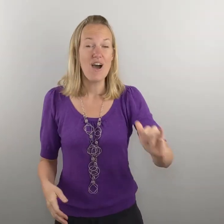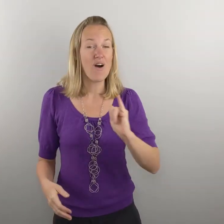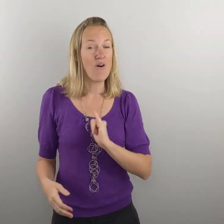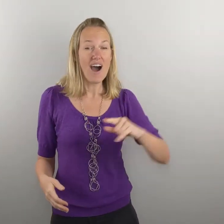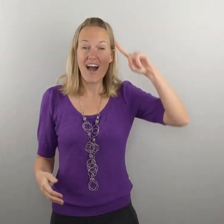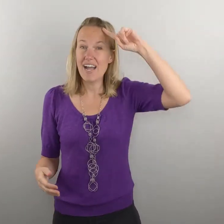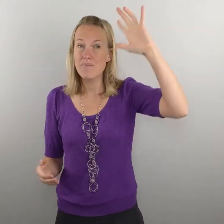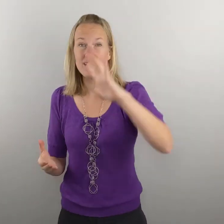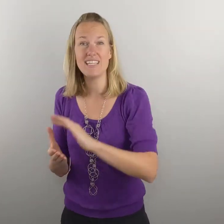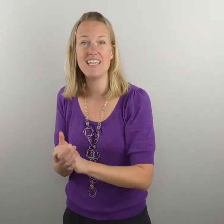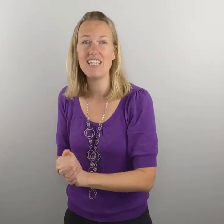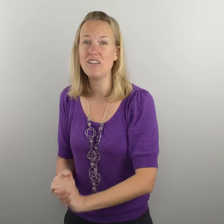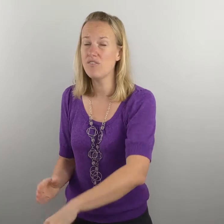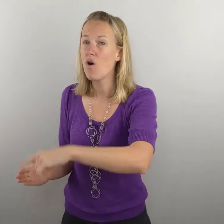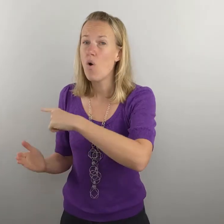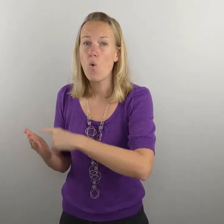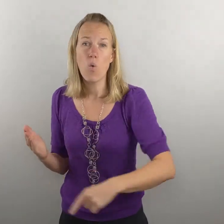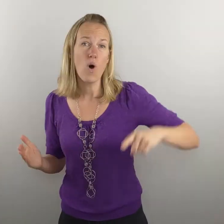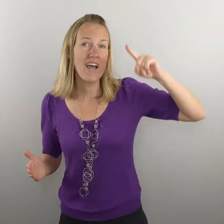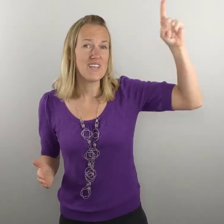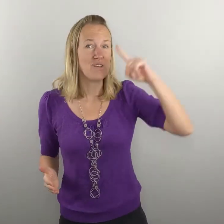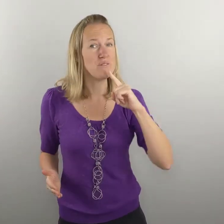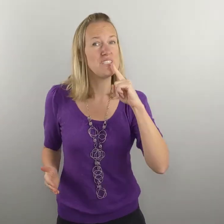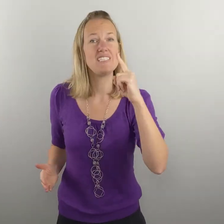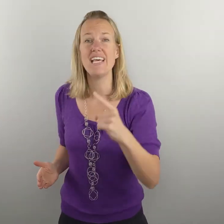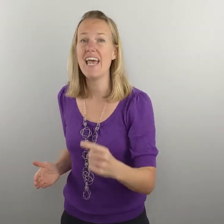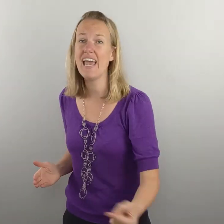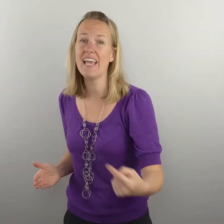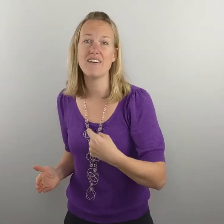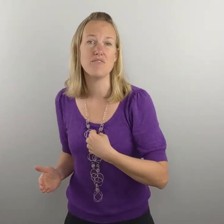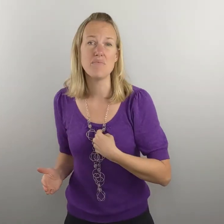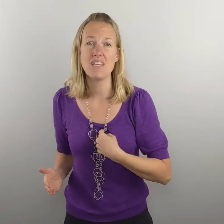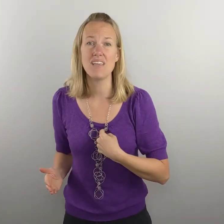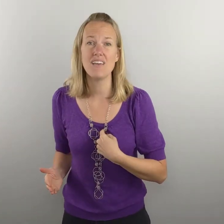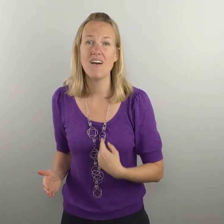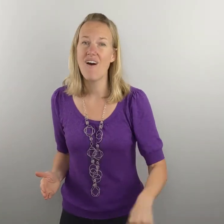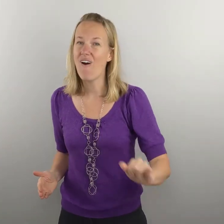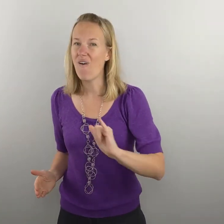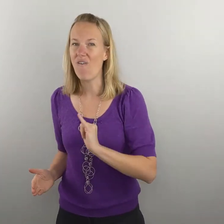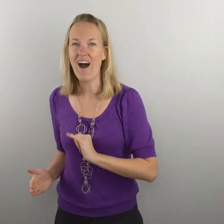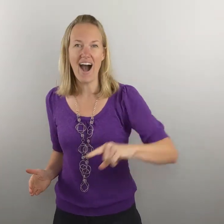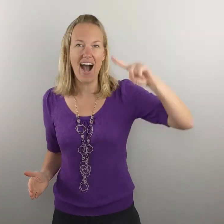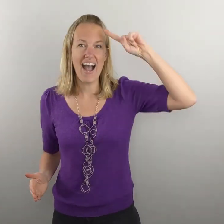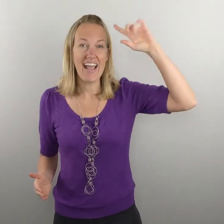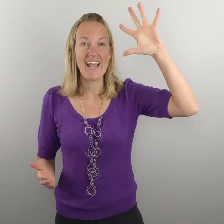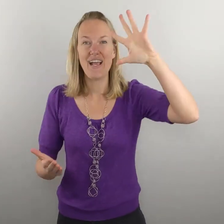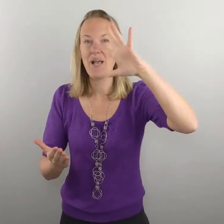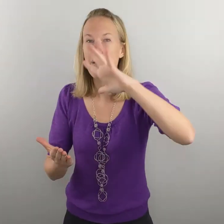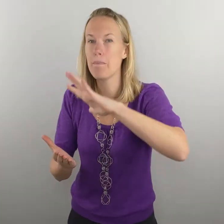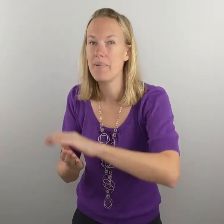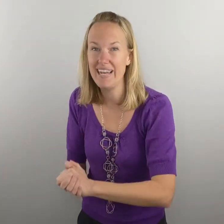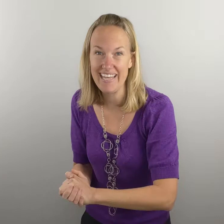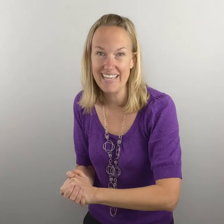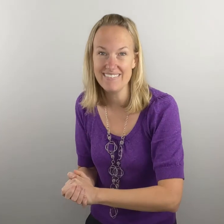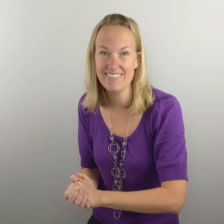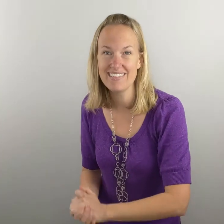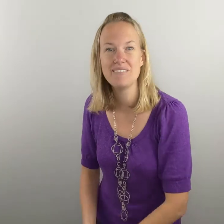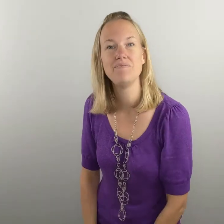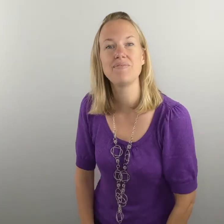Oh, I believe what you say of me. Oh, I believe.